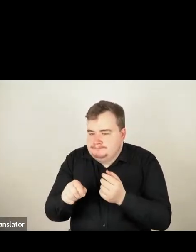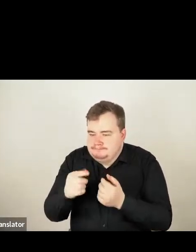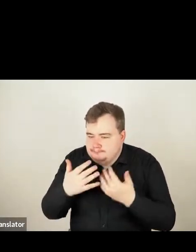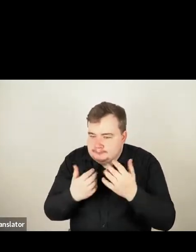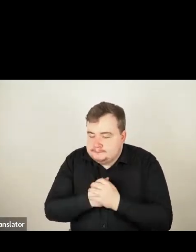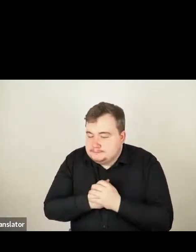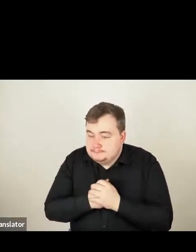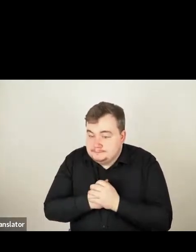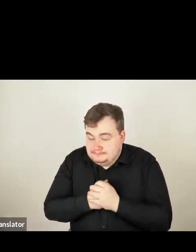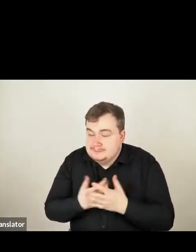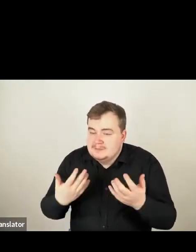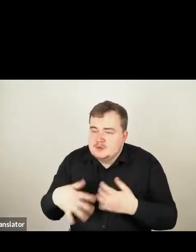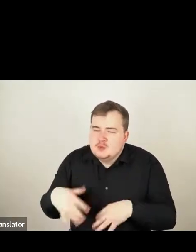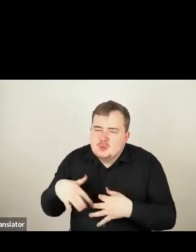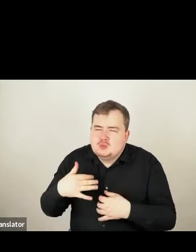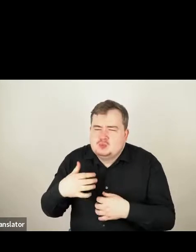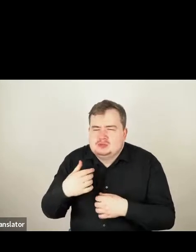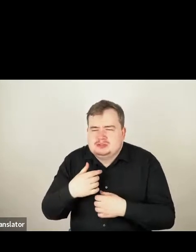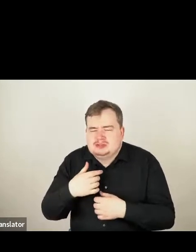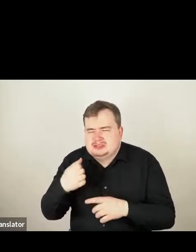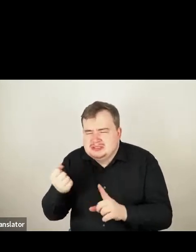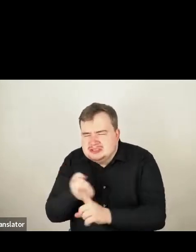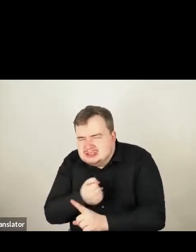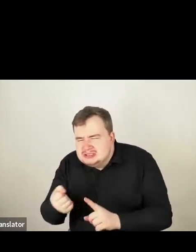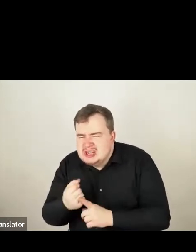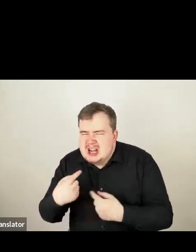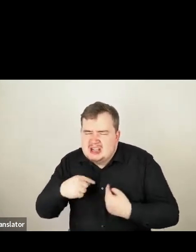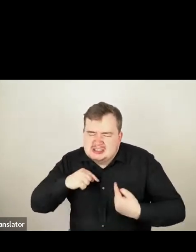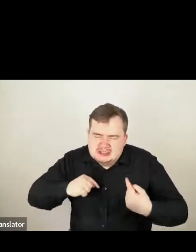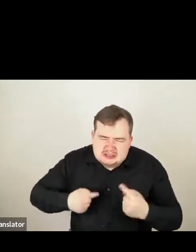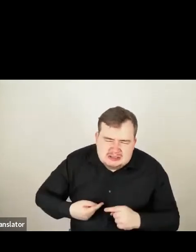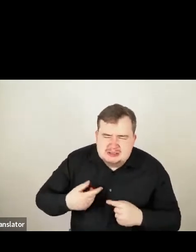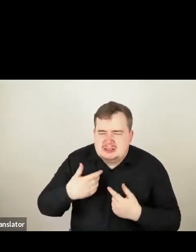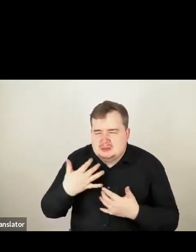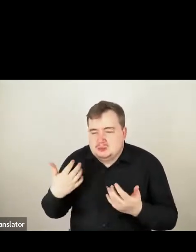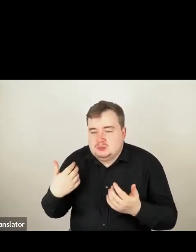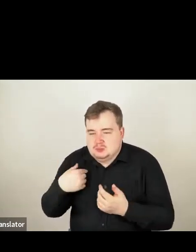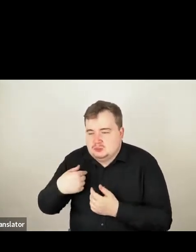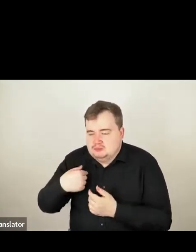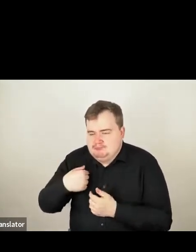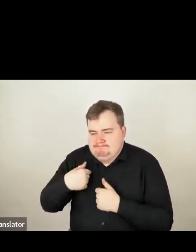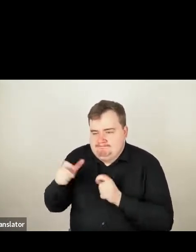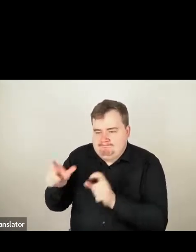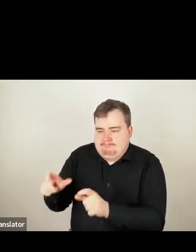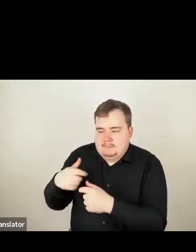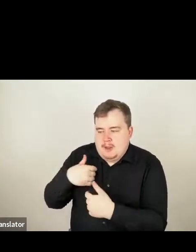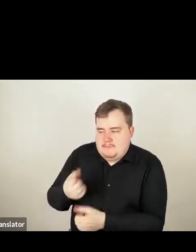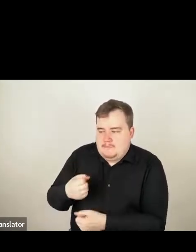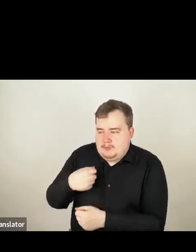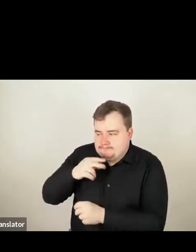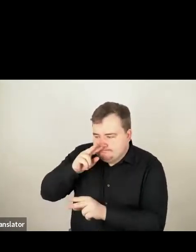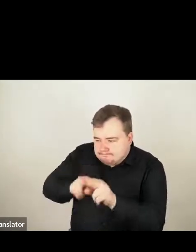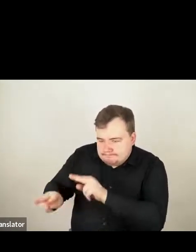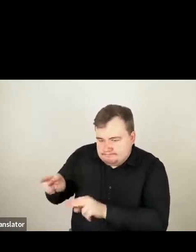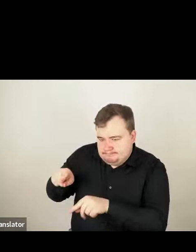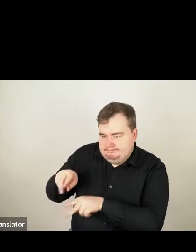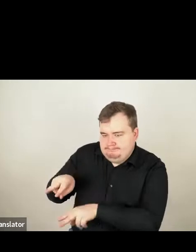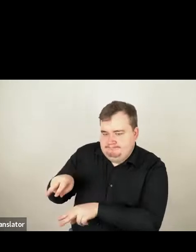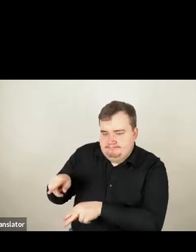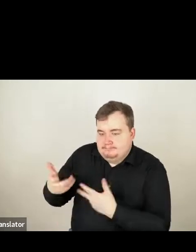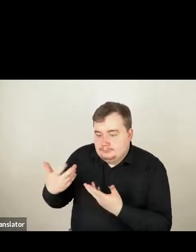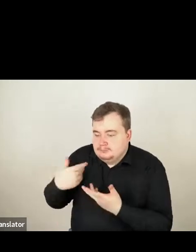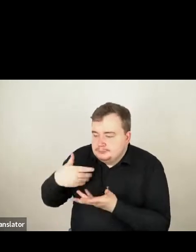suffer from domestic or gender violence every day. Somebody can take these statistics and in